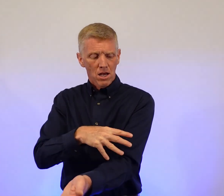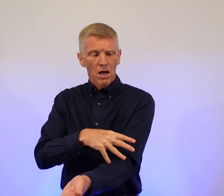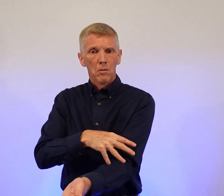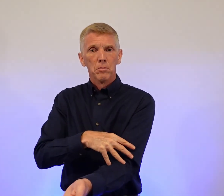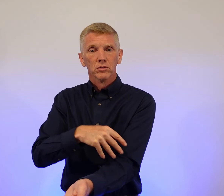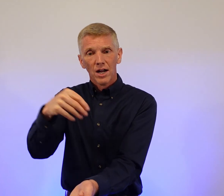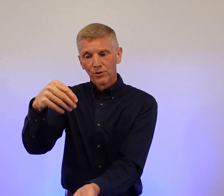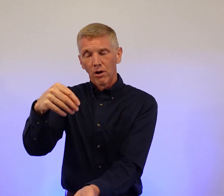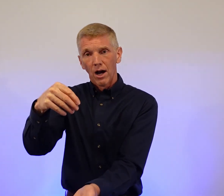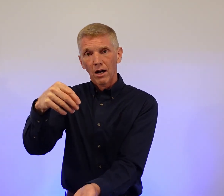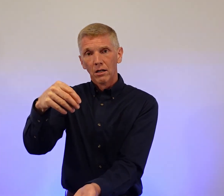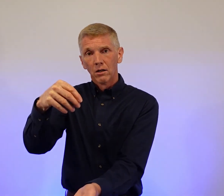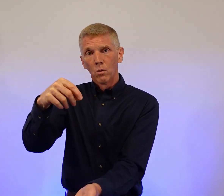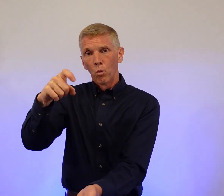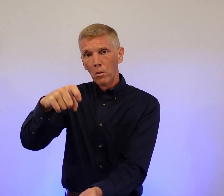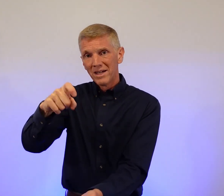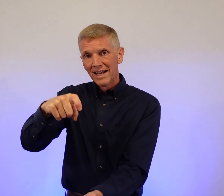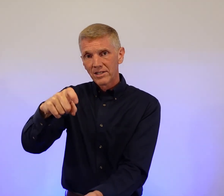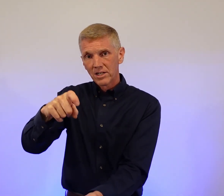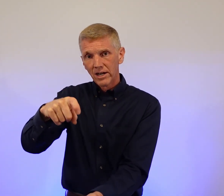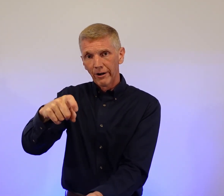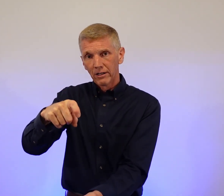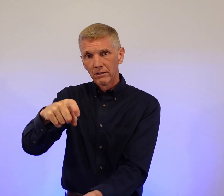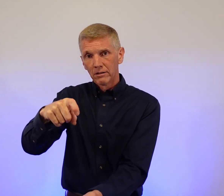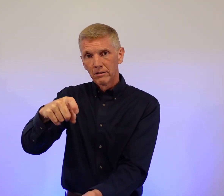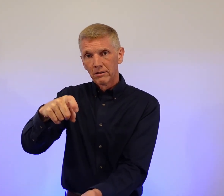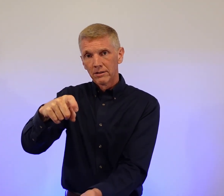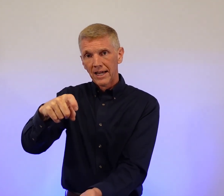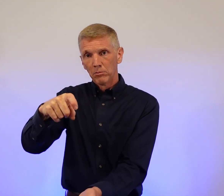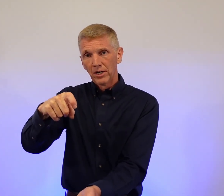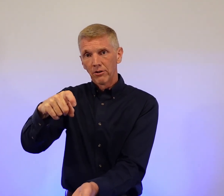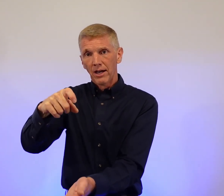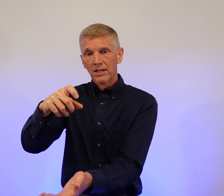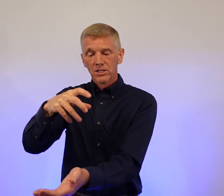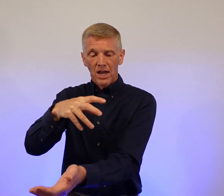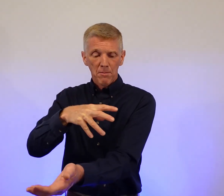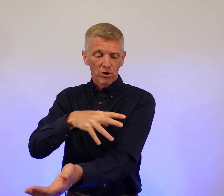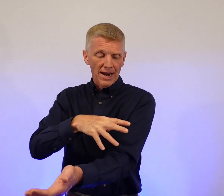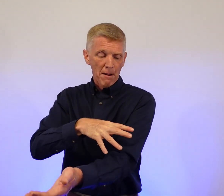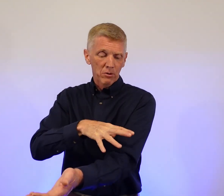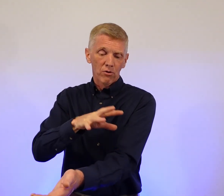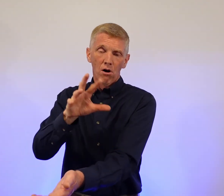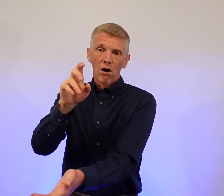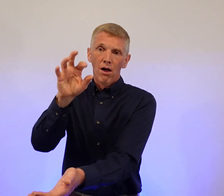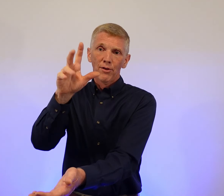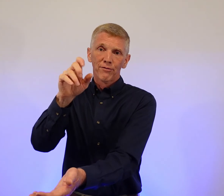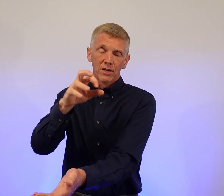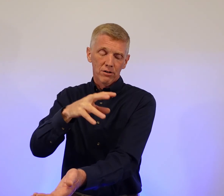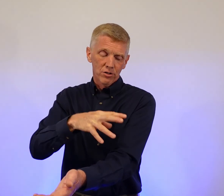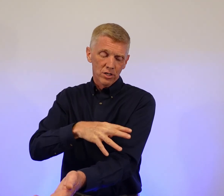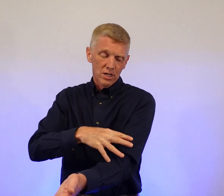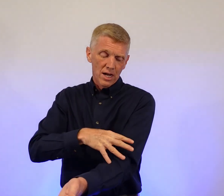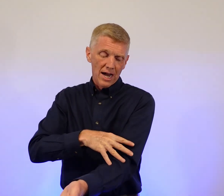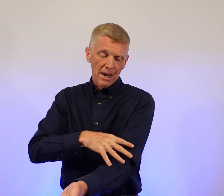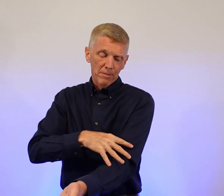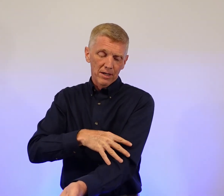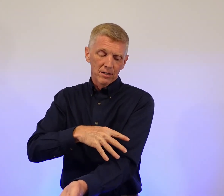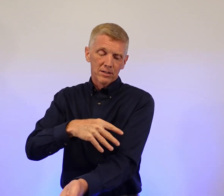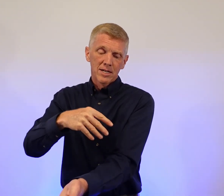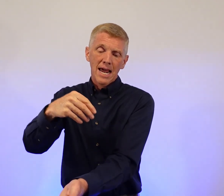A blood draw will be necessary. See how blood draw is? I am grabbing with all the fingers. I am taking